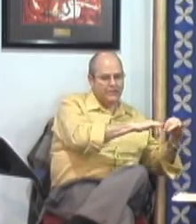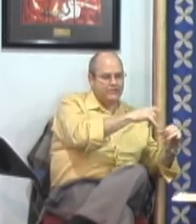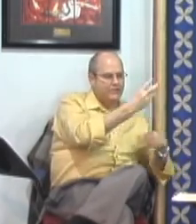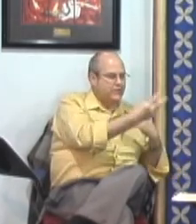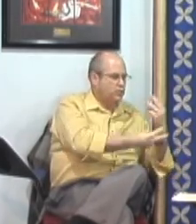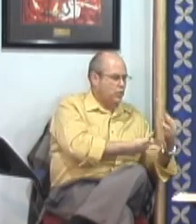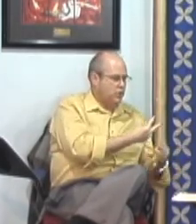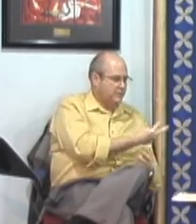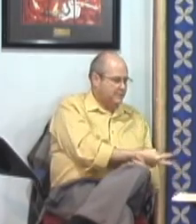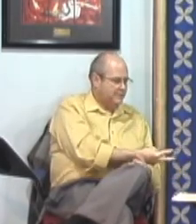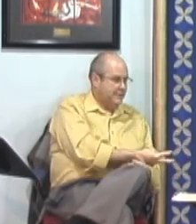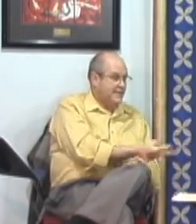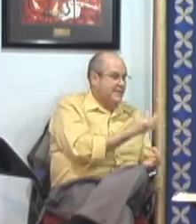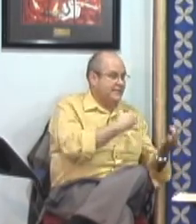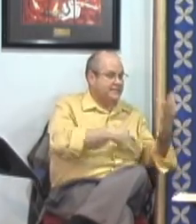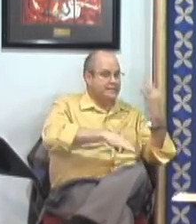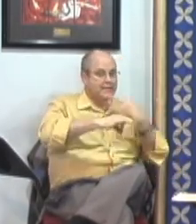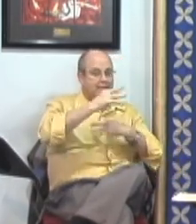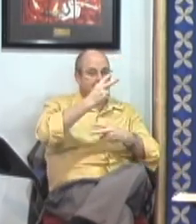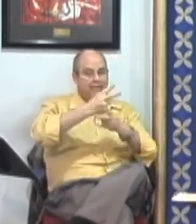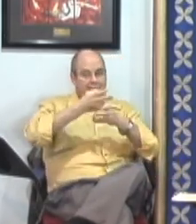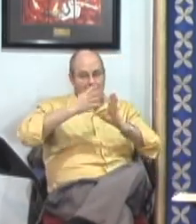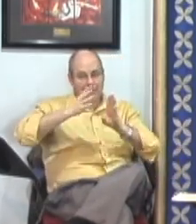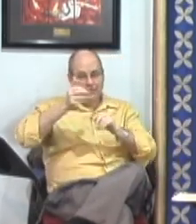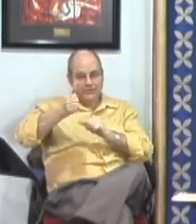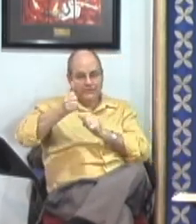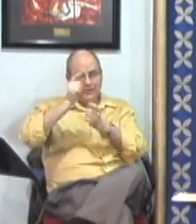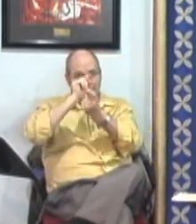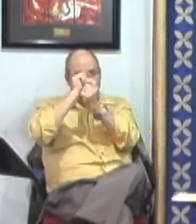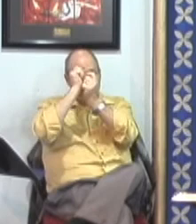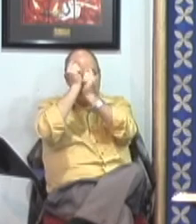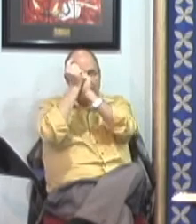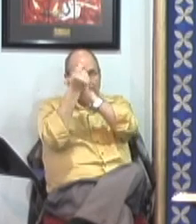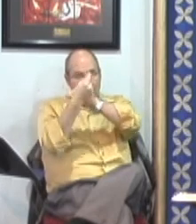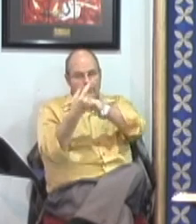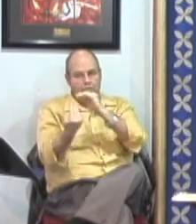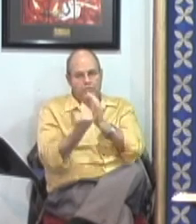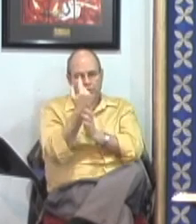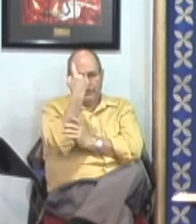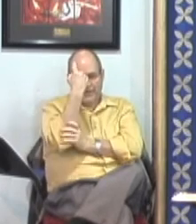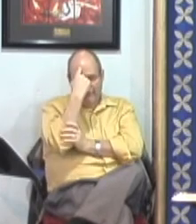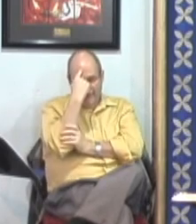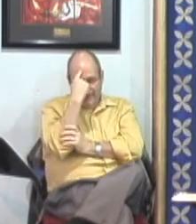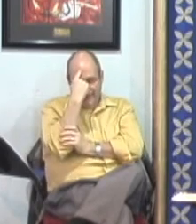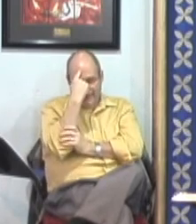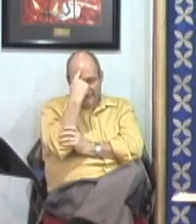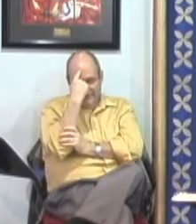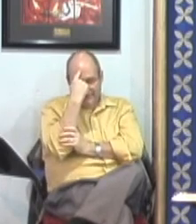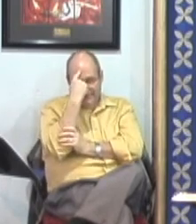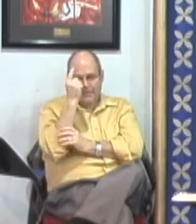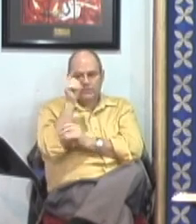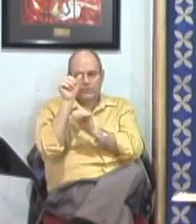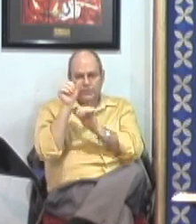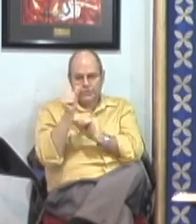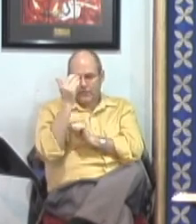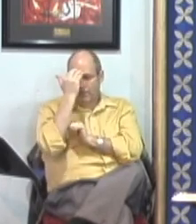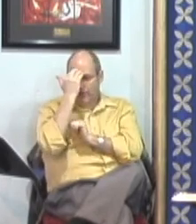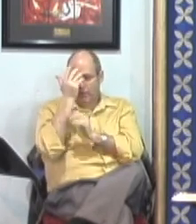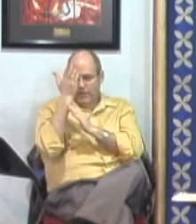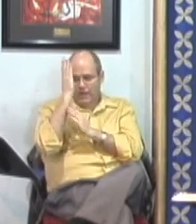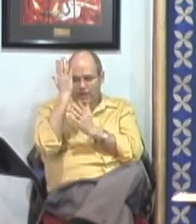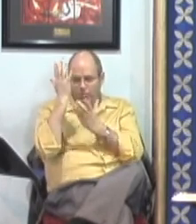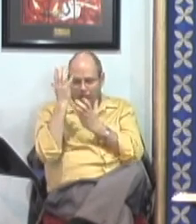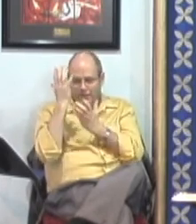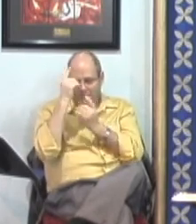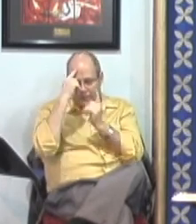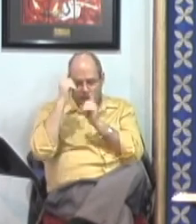this world. Instead, keep letting yourselves be transformed by the renewing of your minds so that you will know what God wants